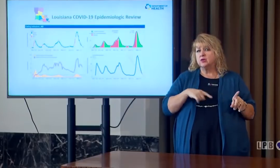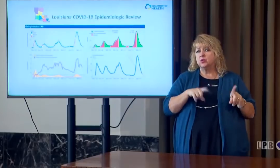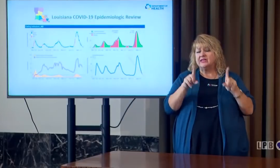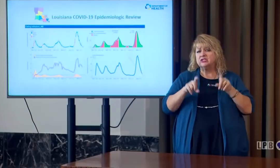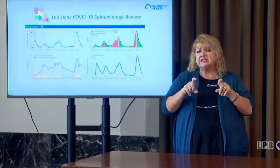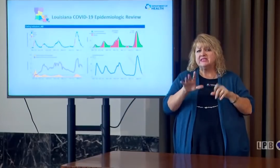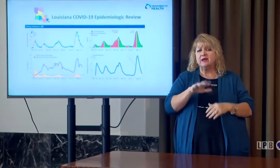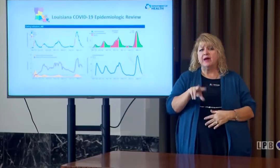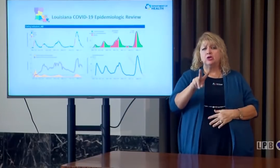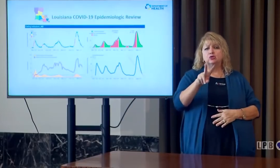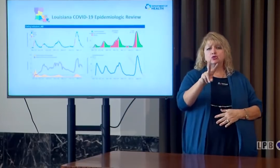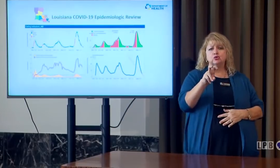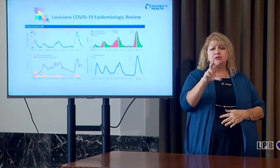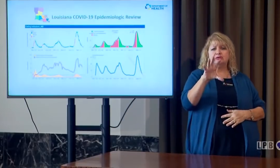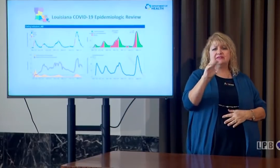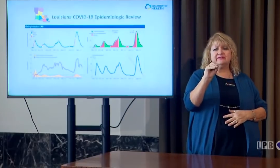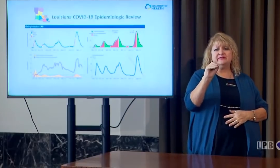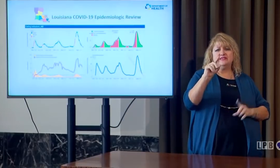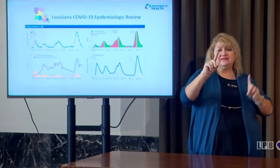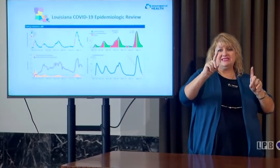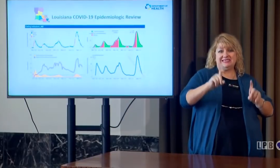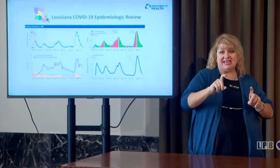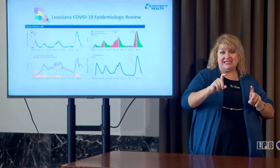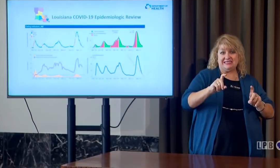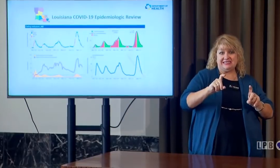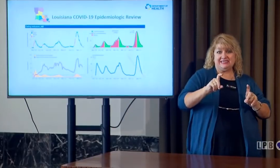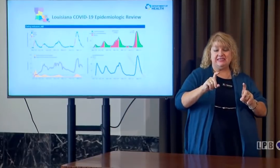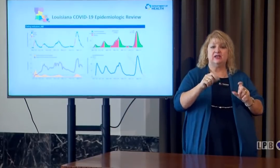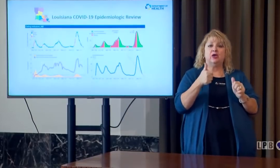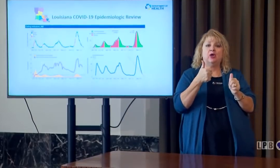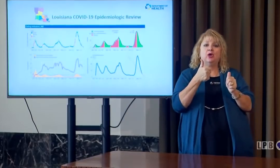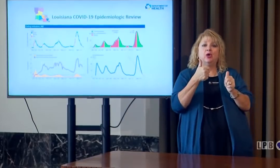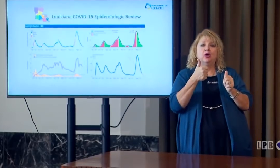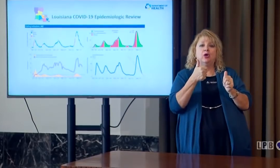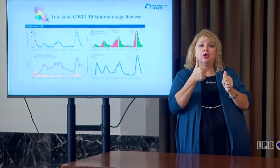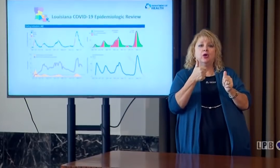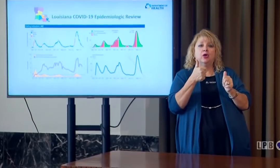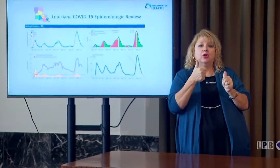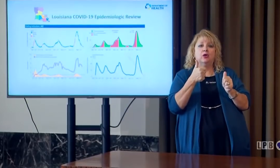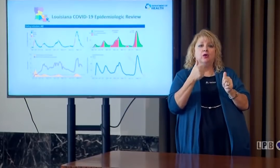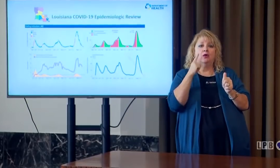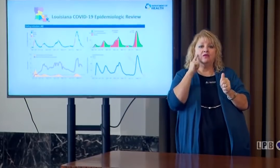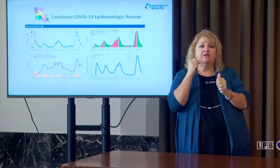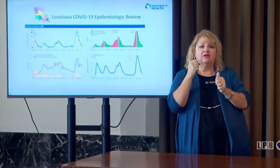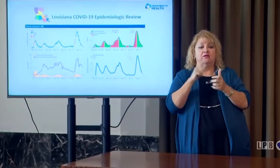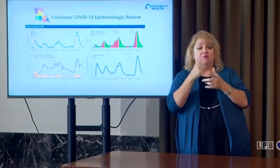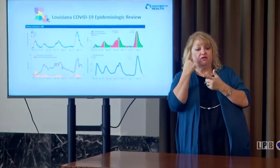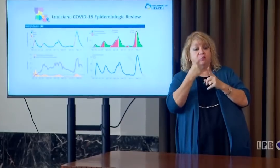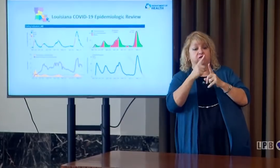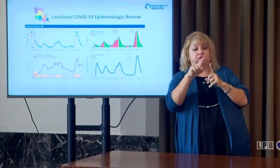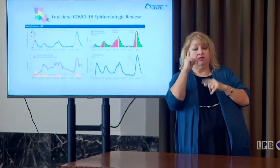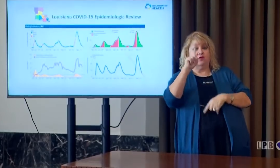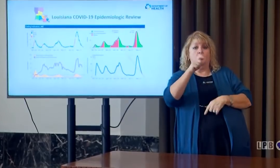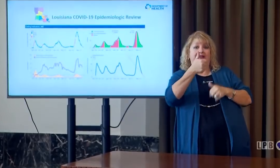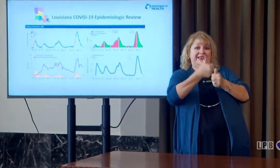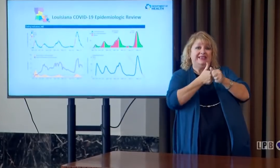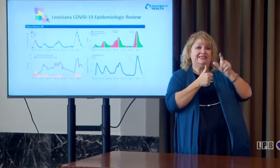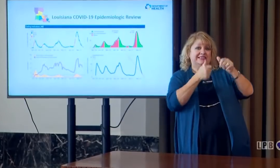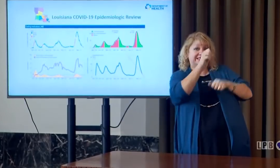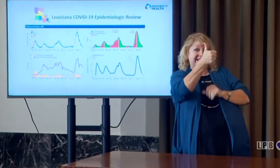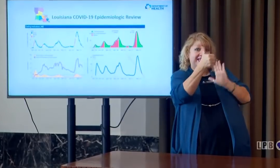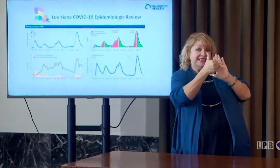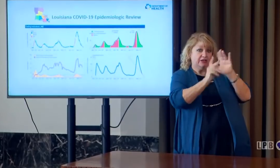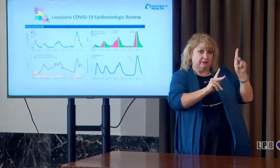about 250 tests per 10,000 residents over a week